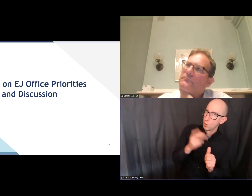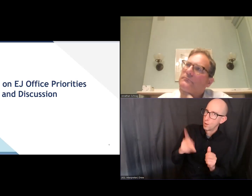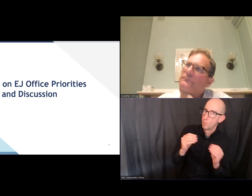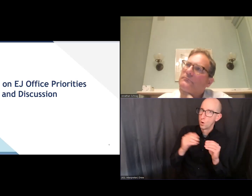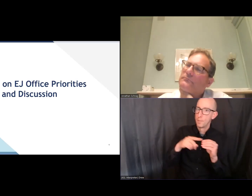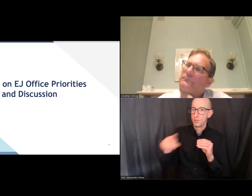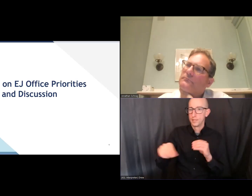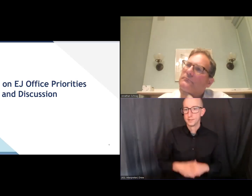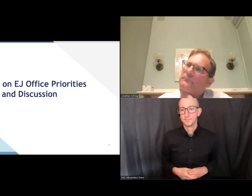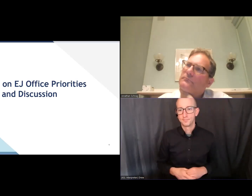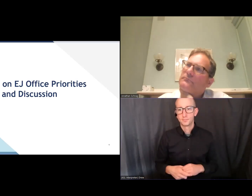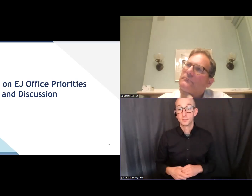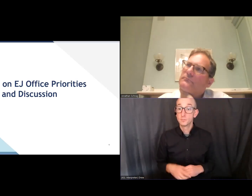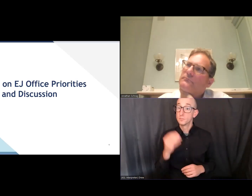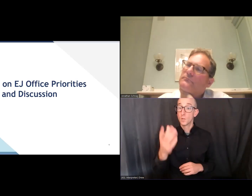one thing that